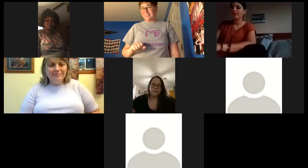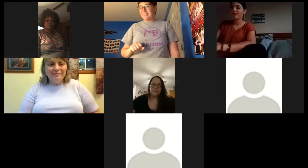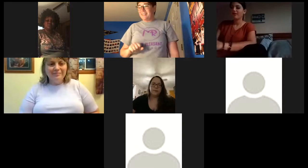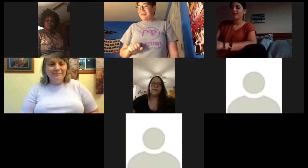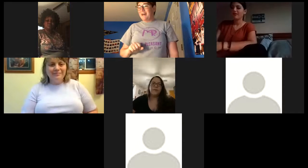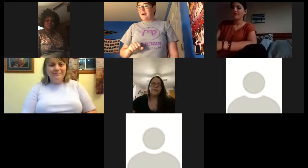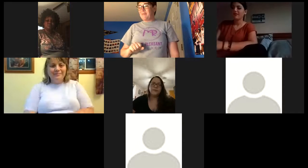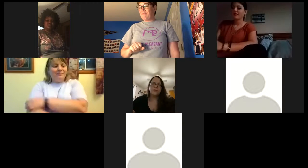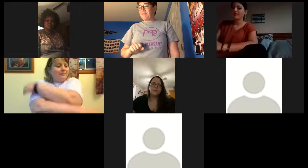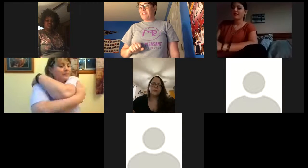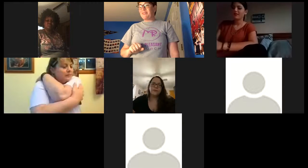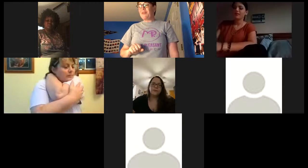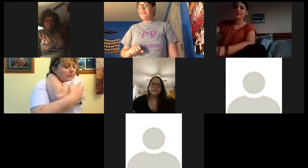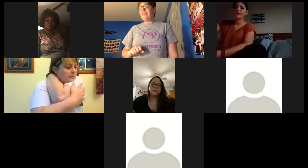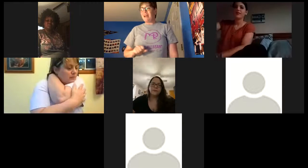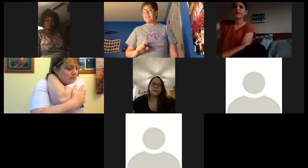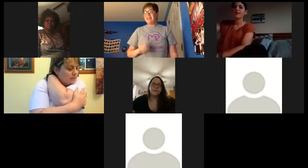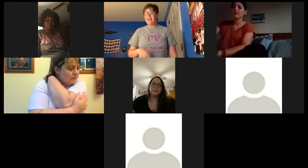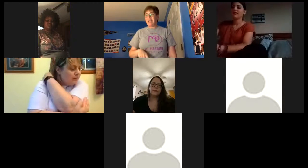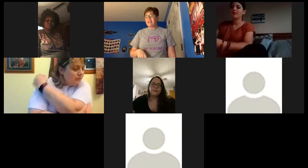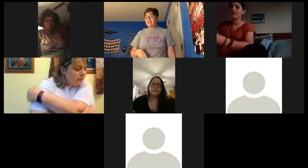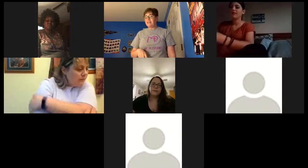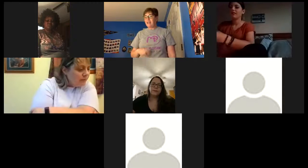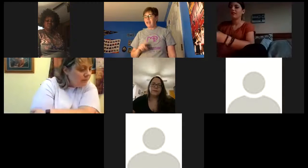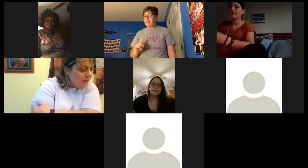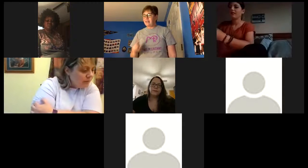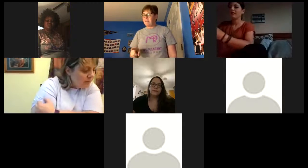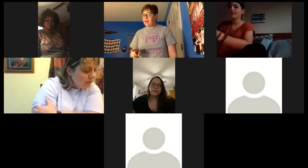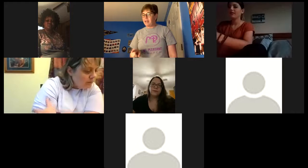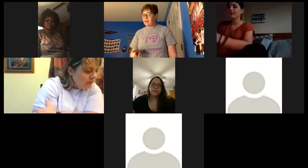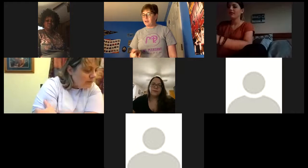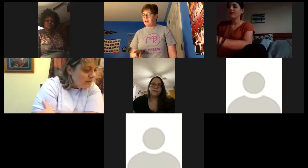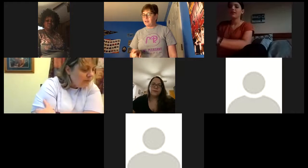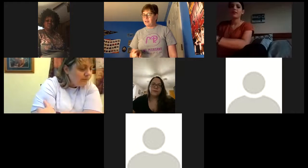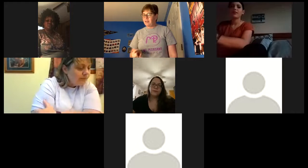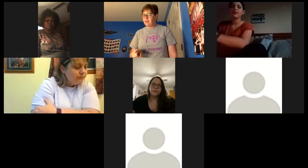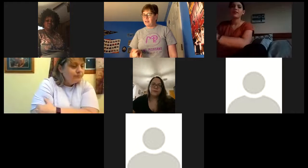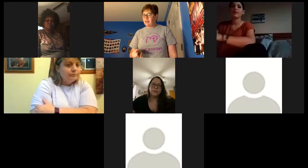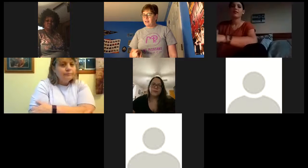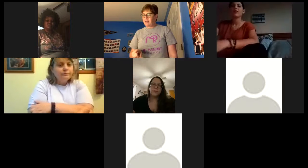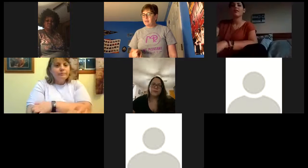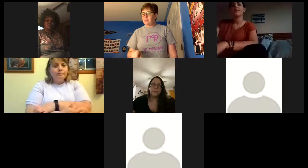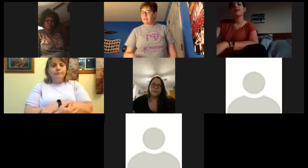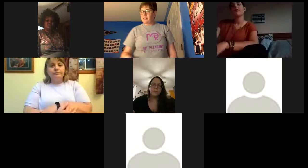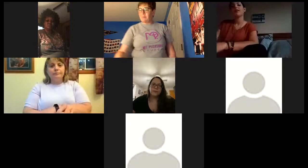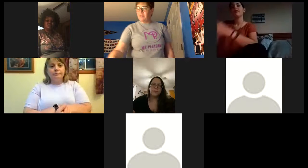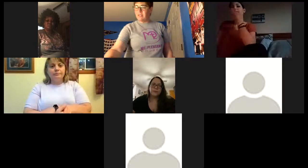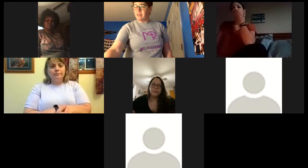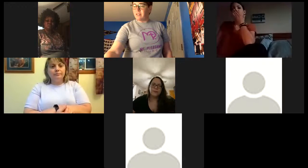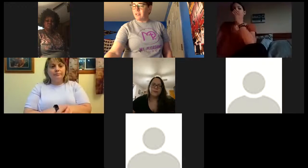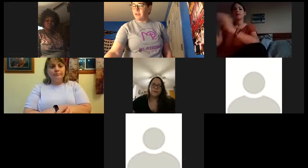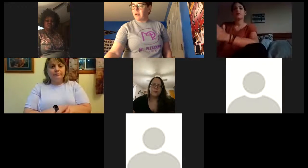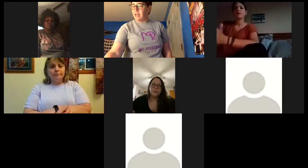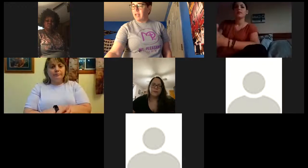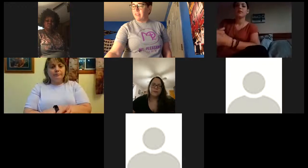you. So then we've got like and admire. I'm looking